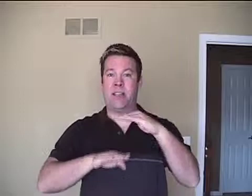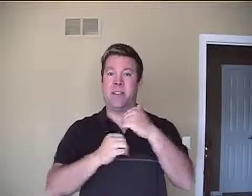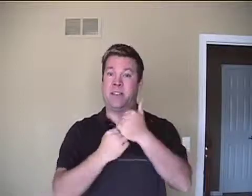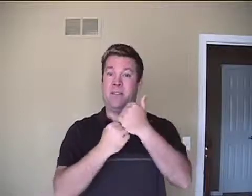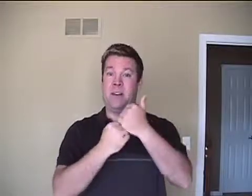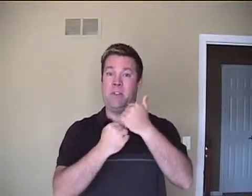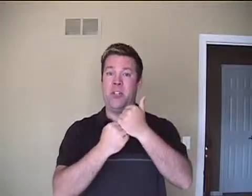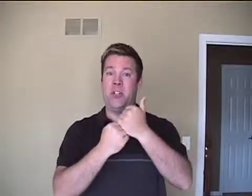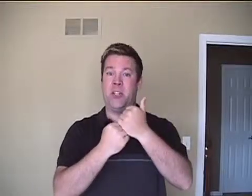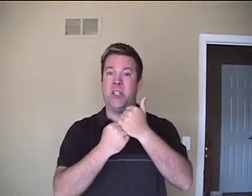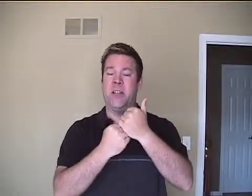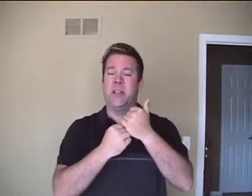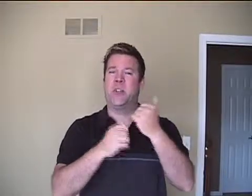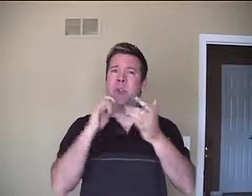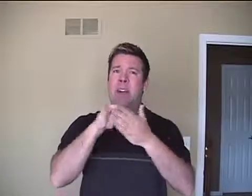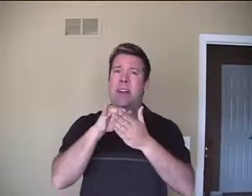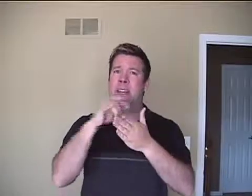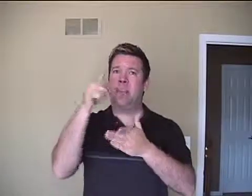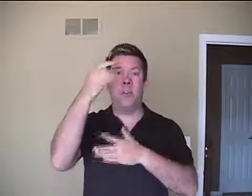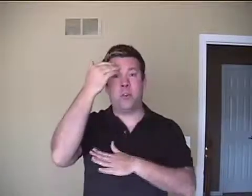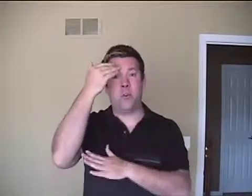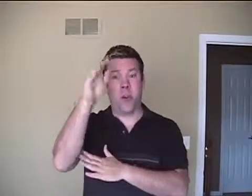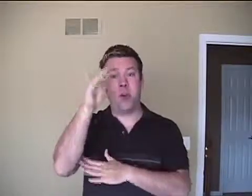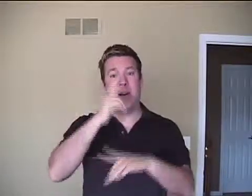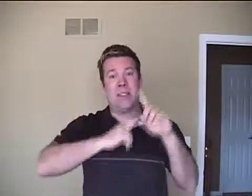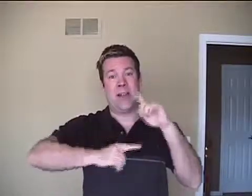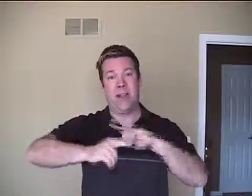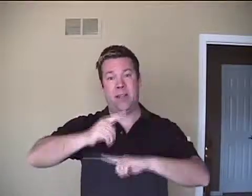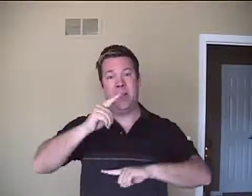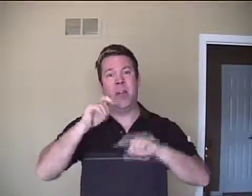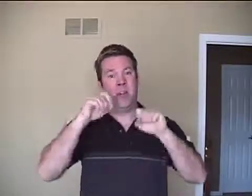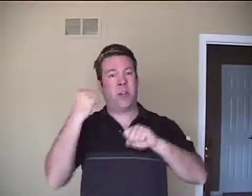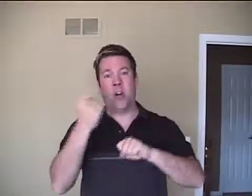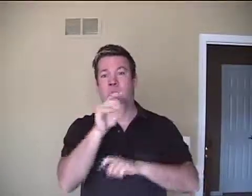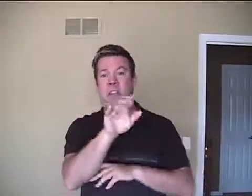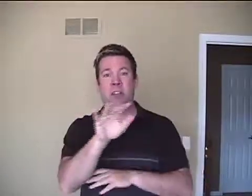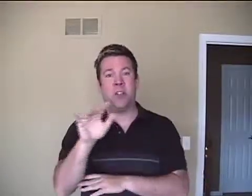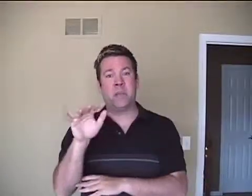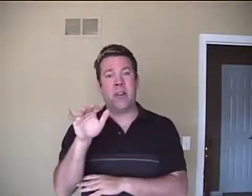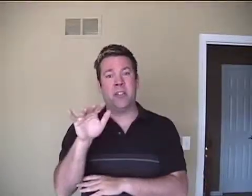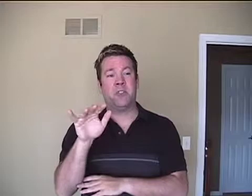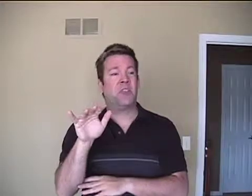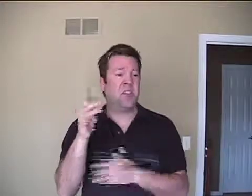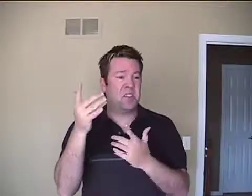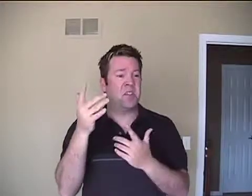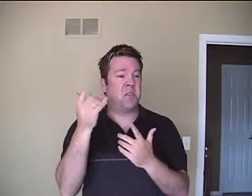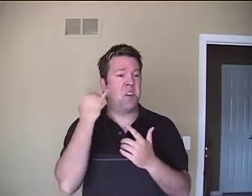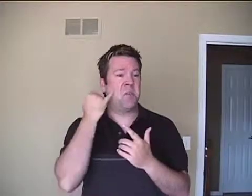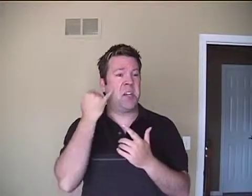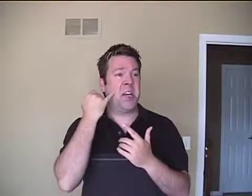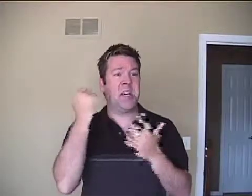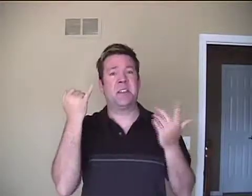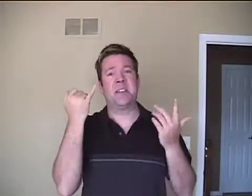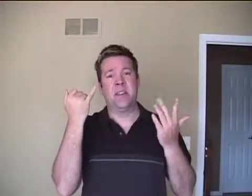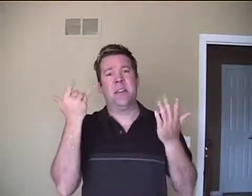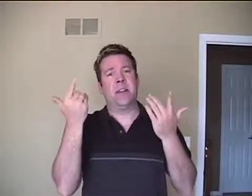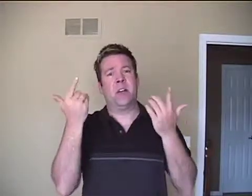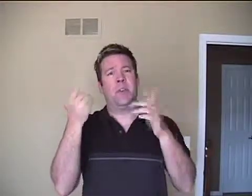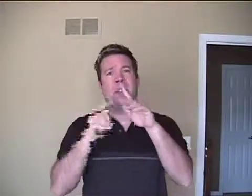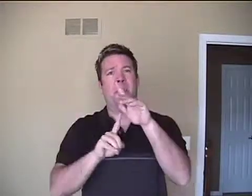basis and the foundation, so that if you don't know a sign, you can always fingerspell it just, in case, something